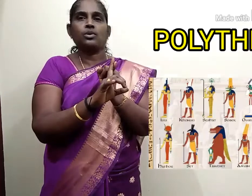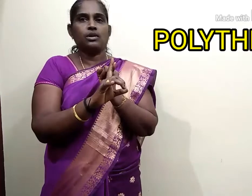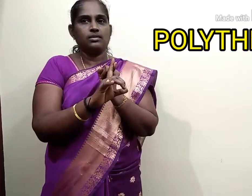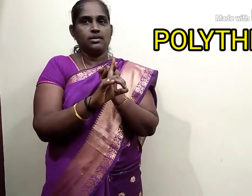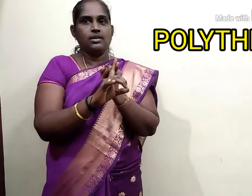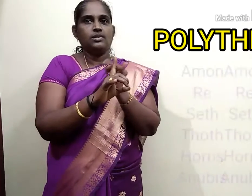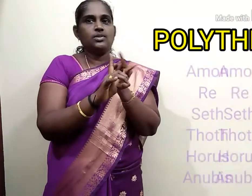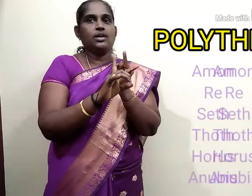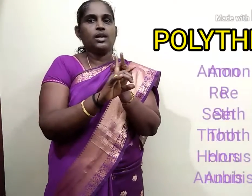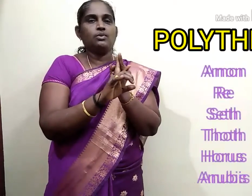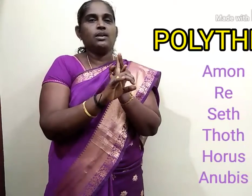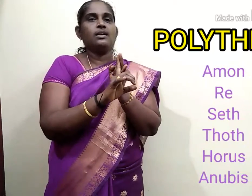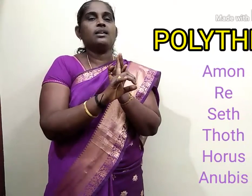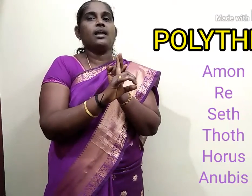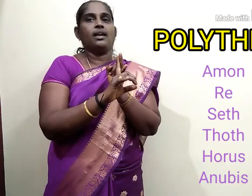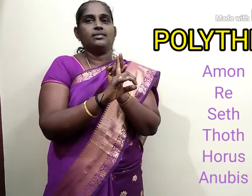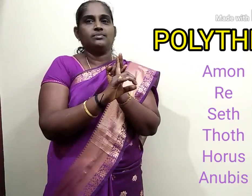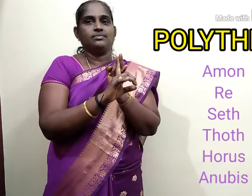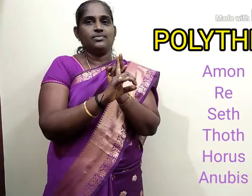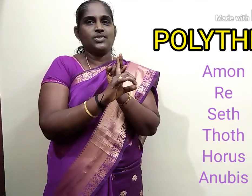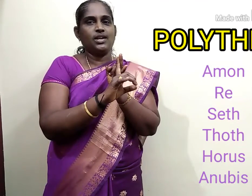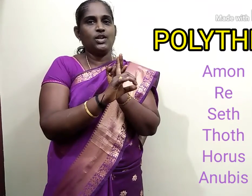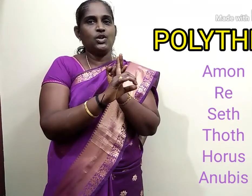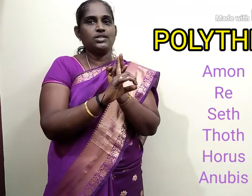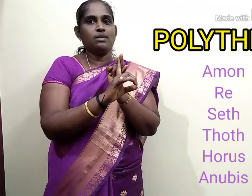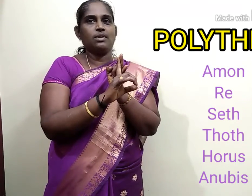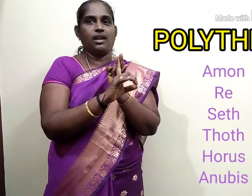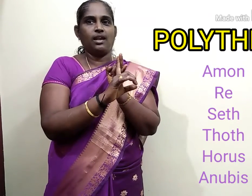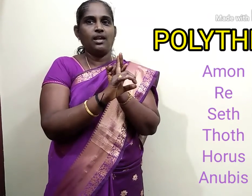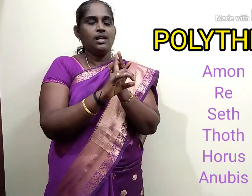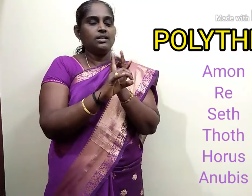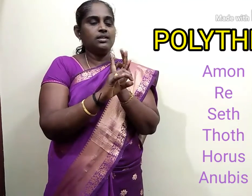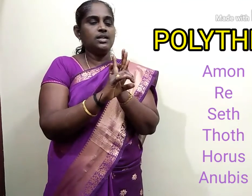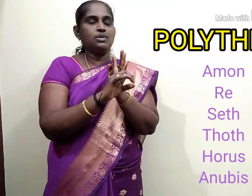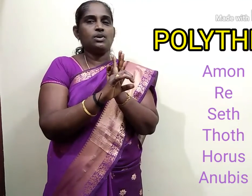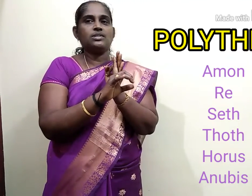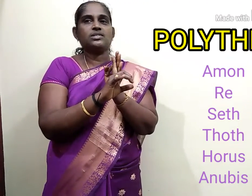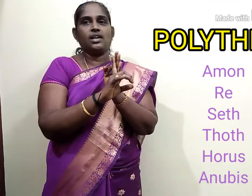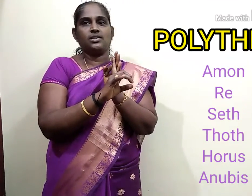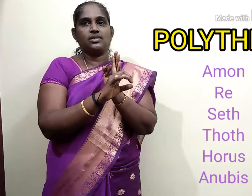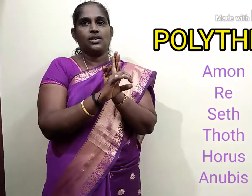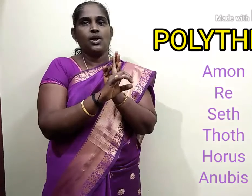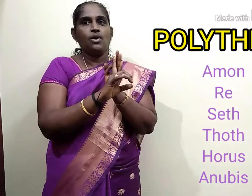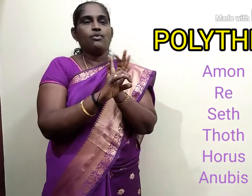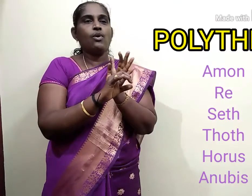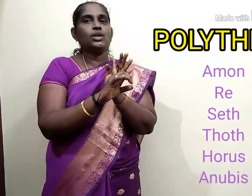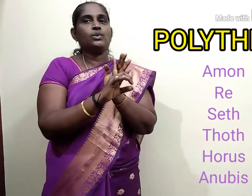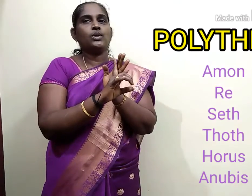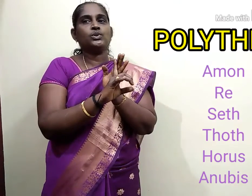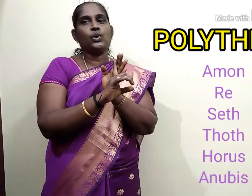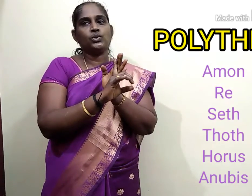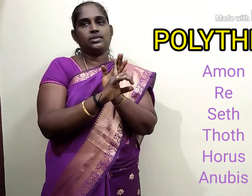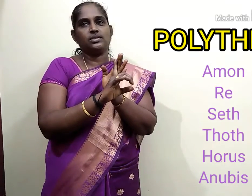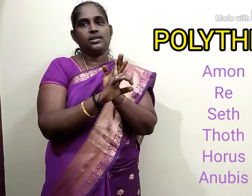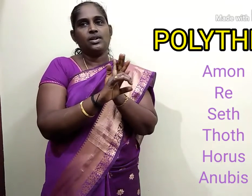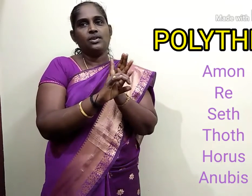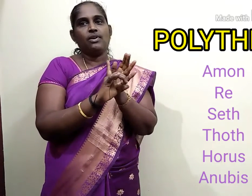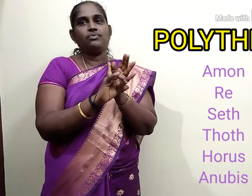Ammon. Second one, Re. Second god is Re. Third one, Seth. Fourth one, Thoth.